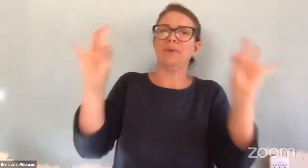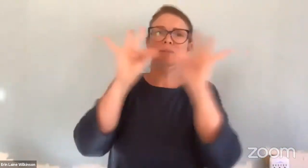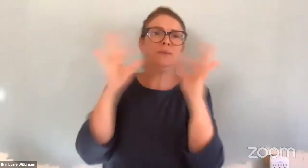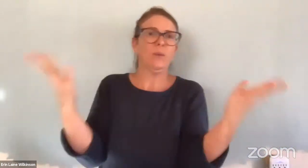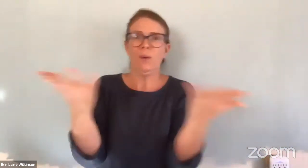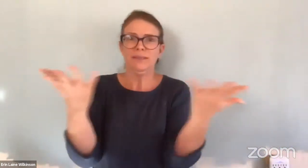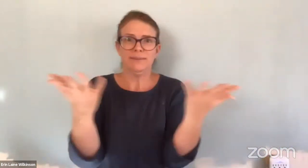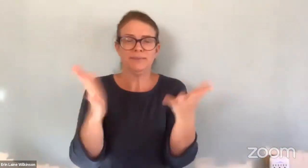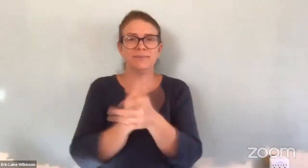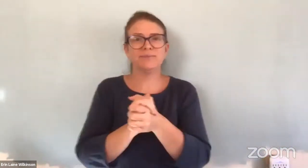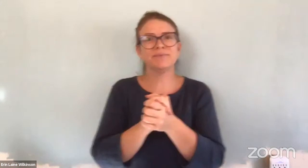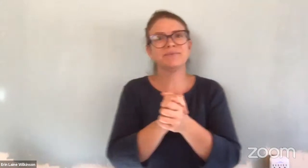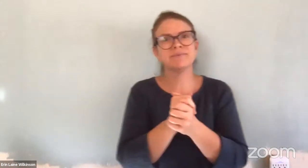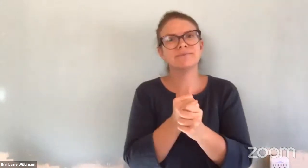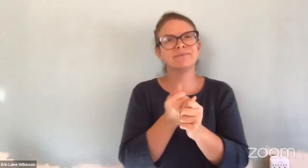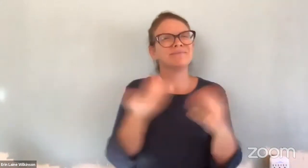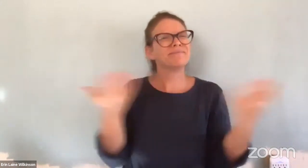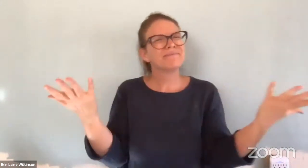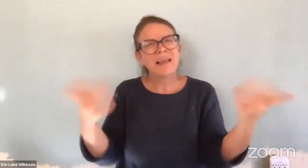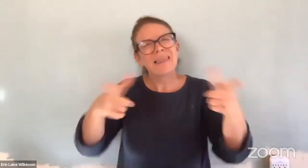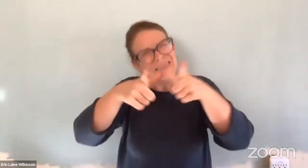remember.